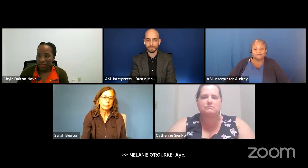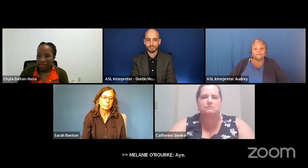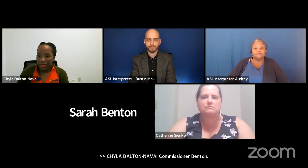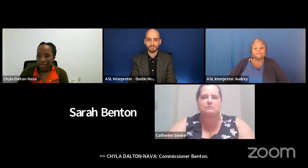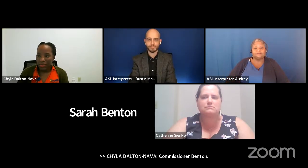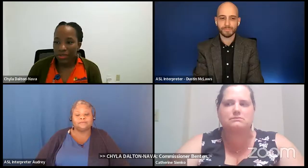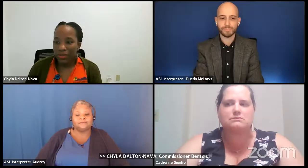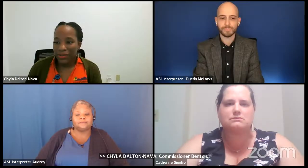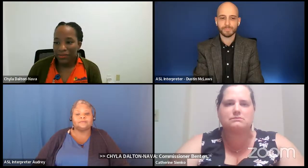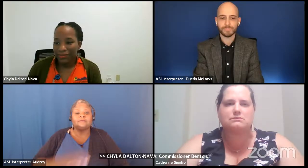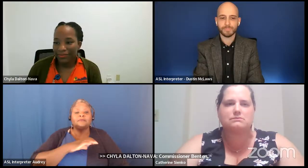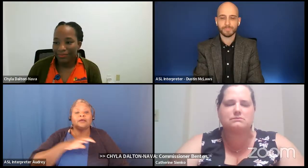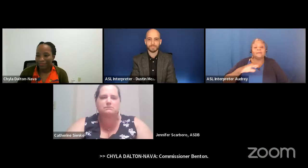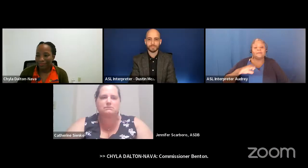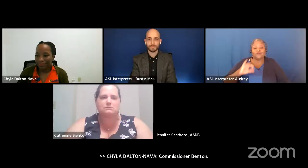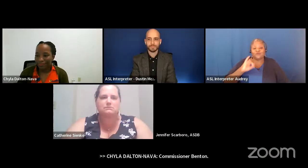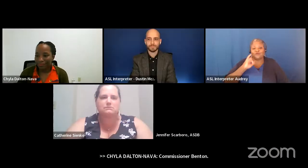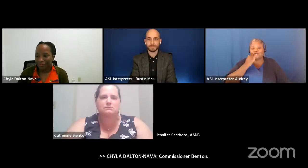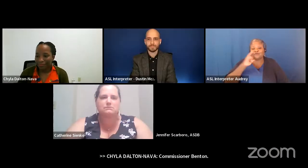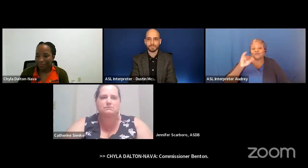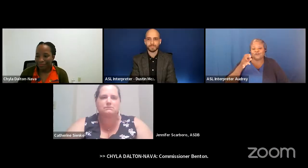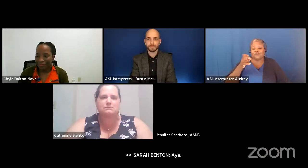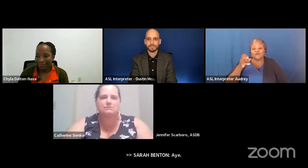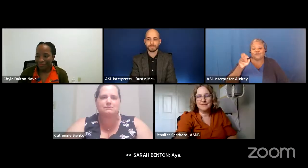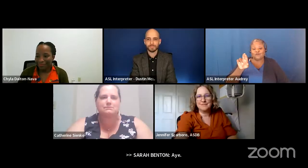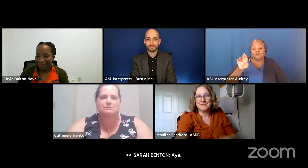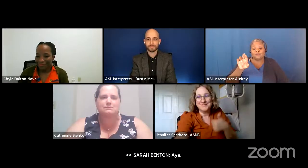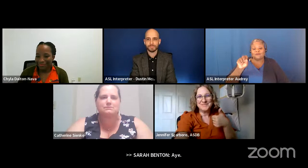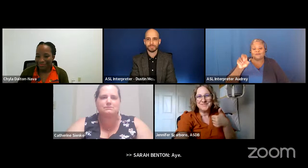Aye. Commissioner Scarborough,